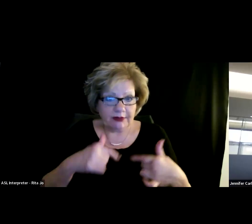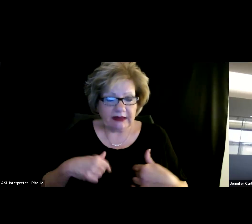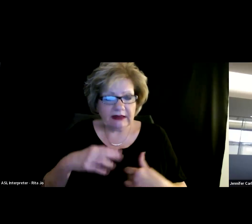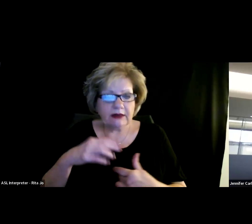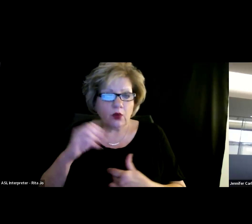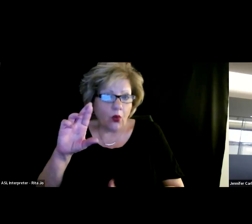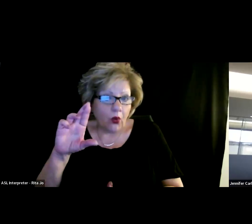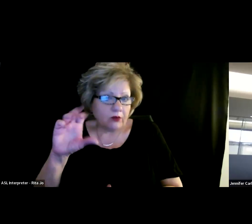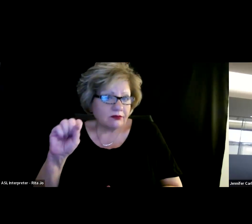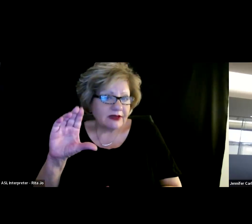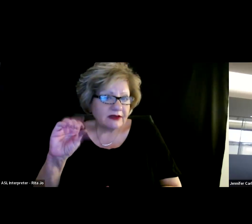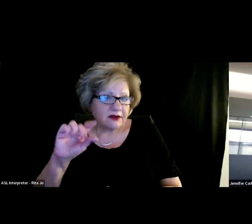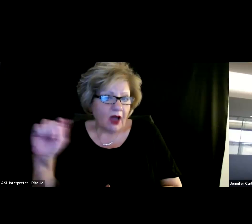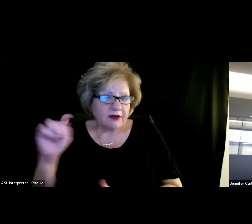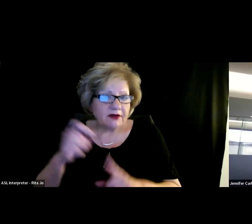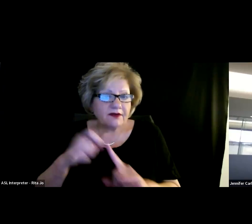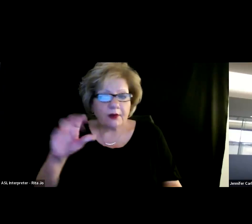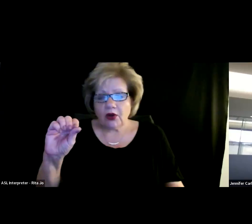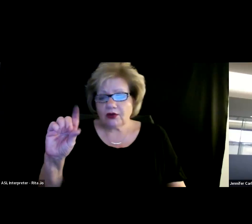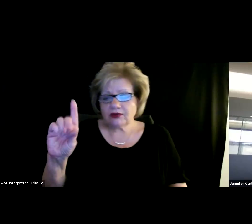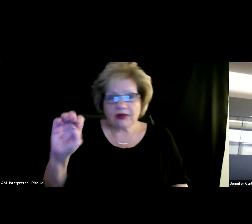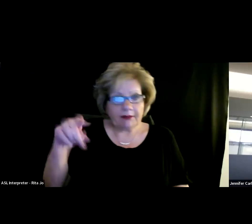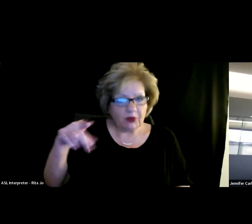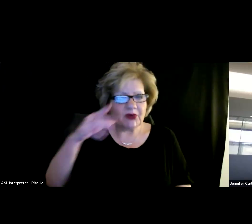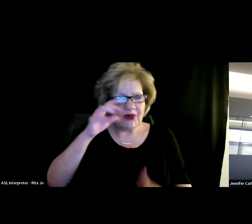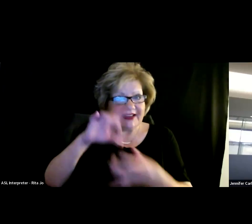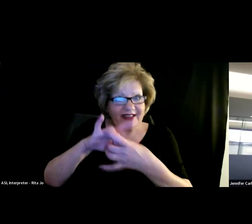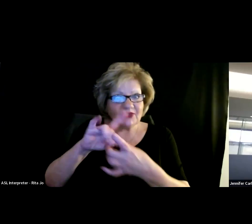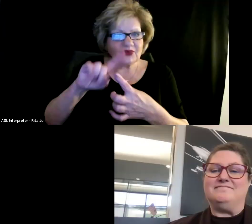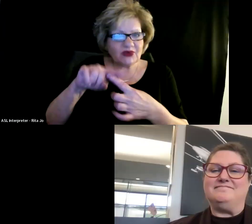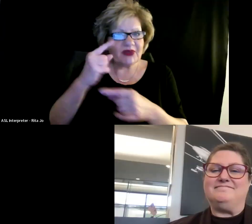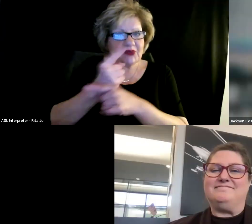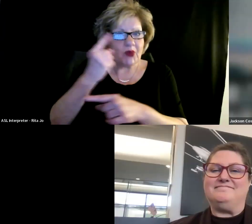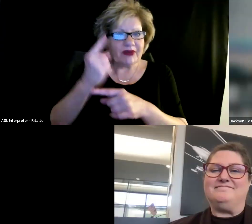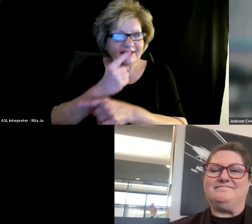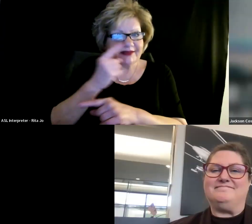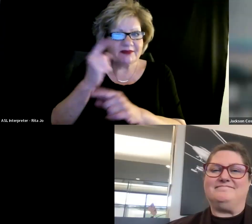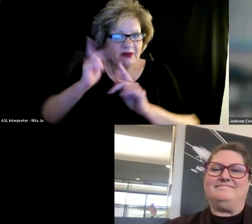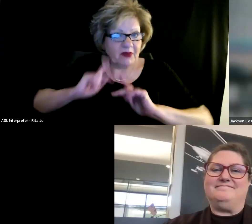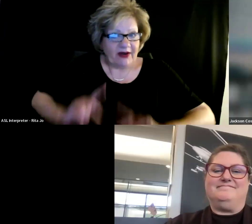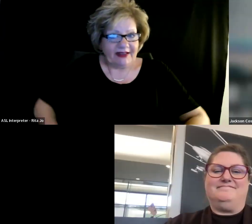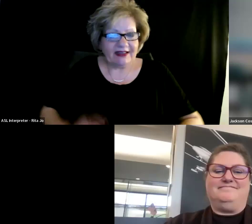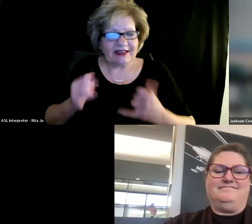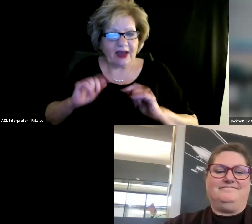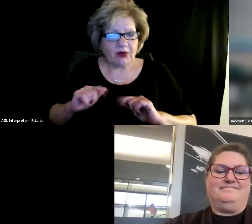and we can connect you with the appropriate party. And with that, I will hand it over to Jackson.